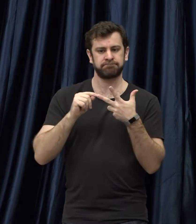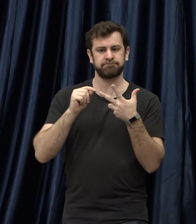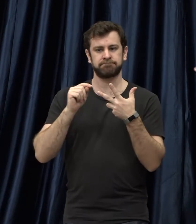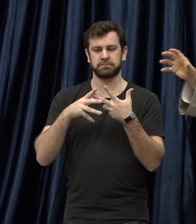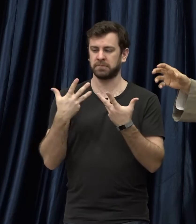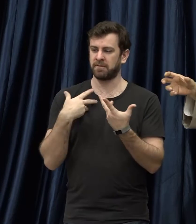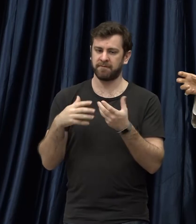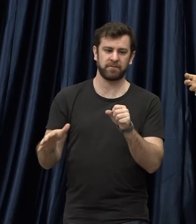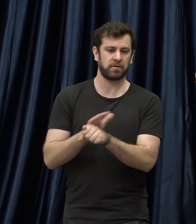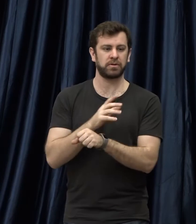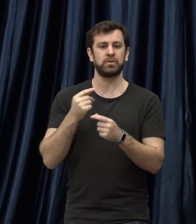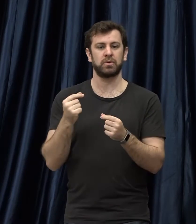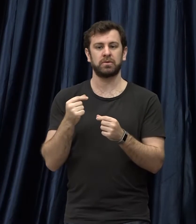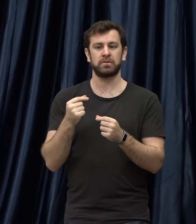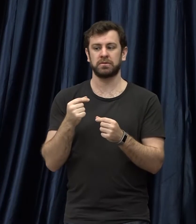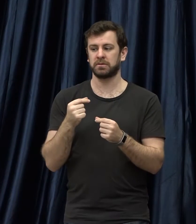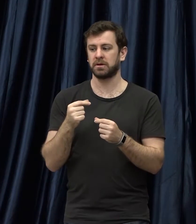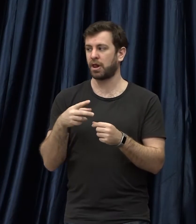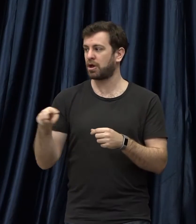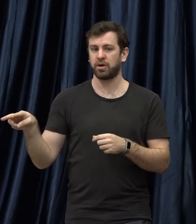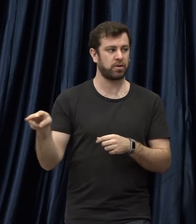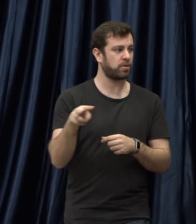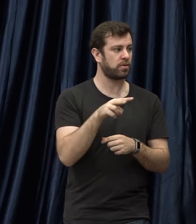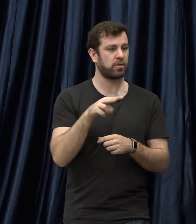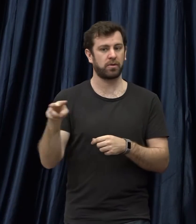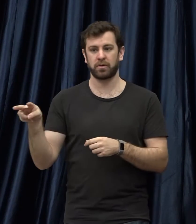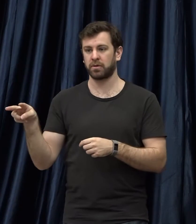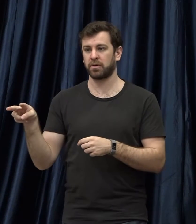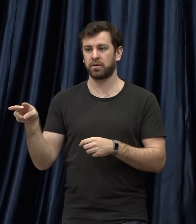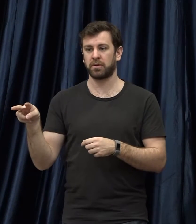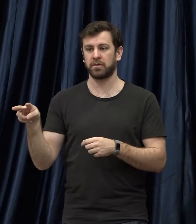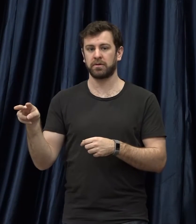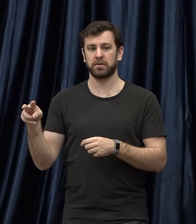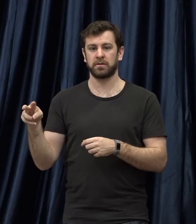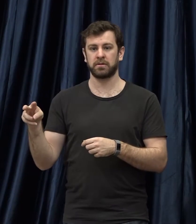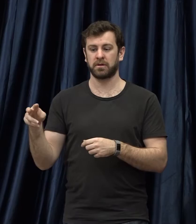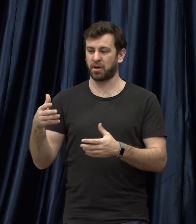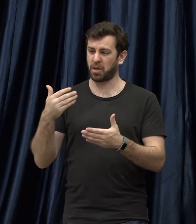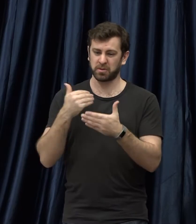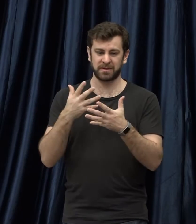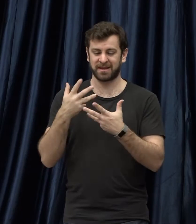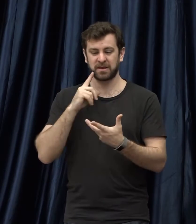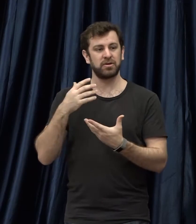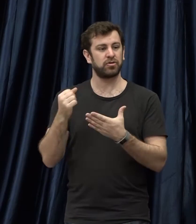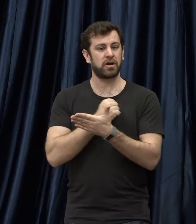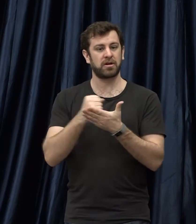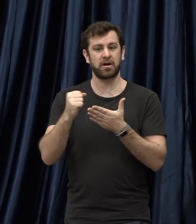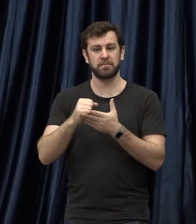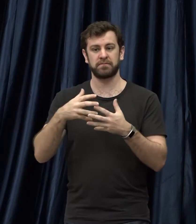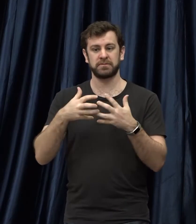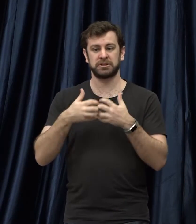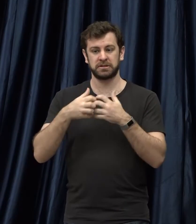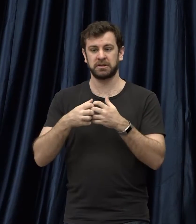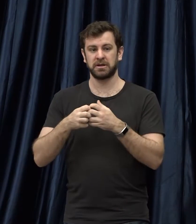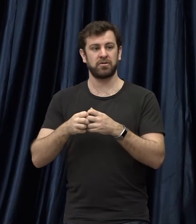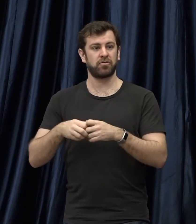looked around and he took the closest thing to him, which was a credit card machine, and he ran toward